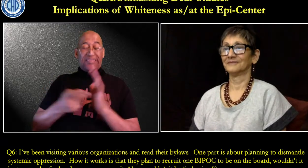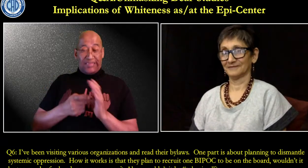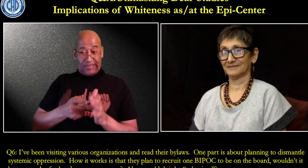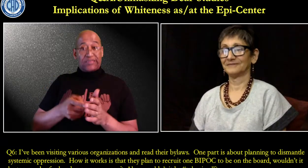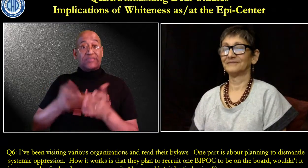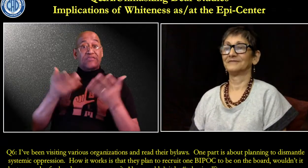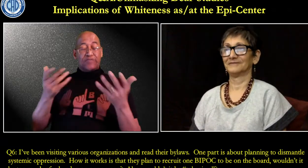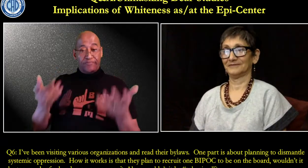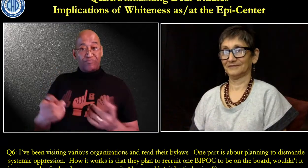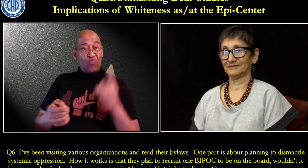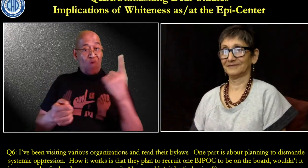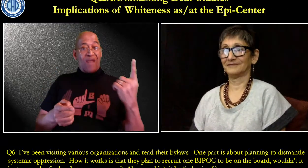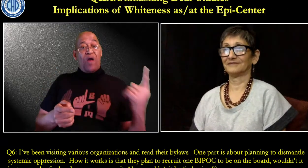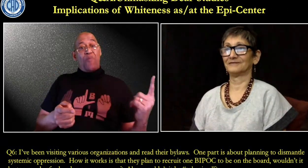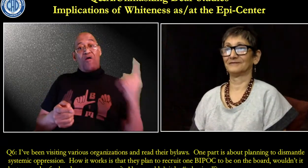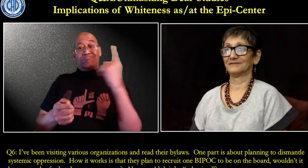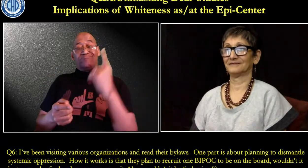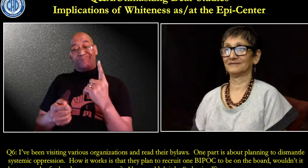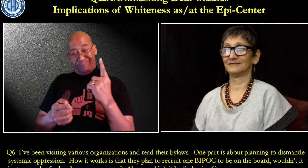justice, right, that control.